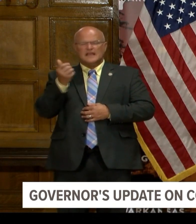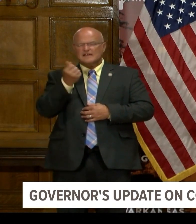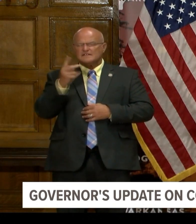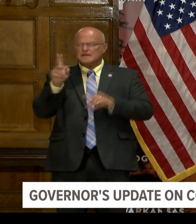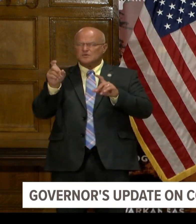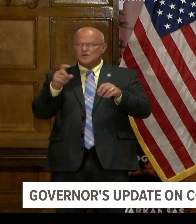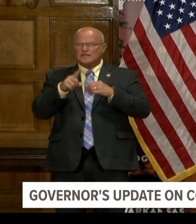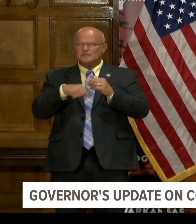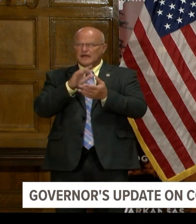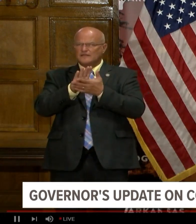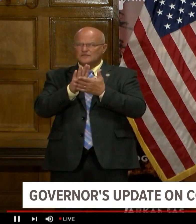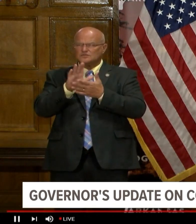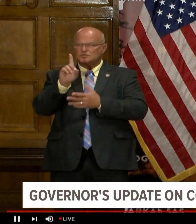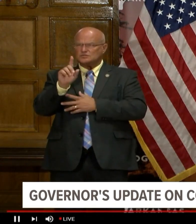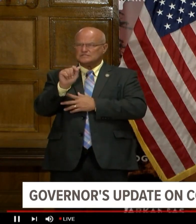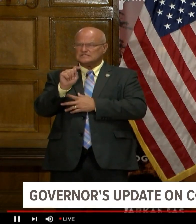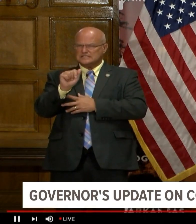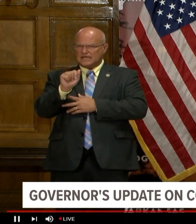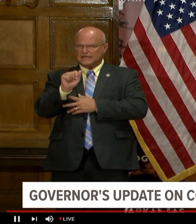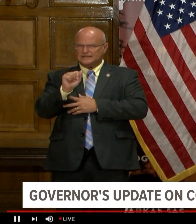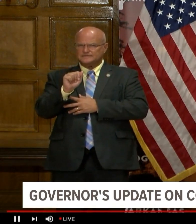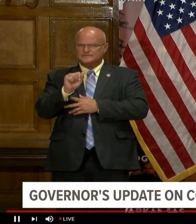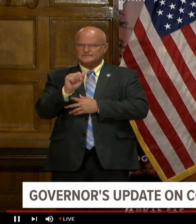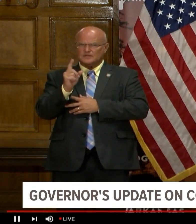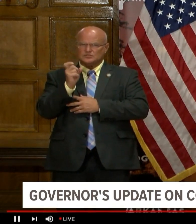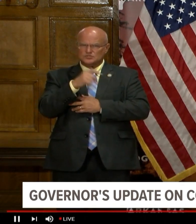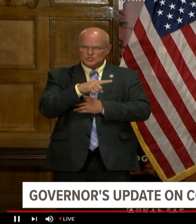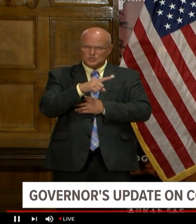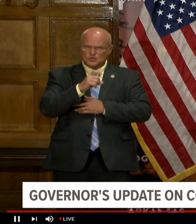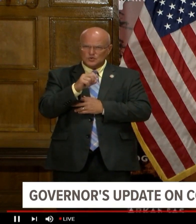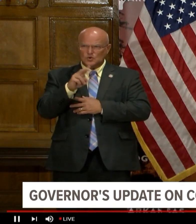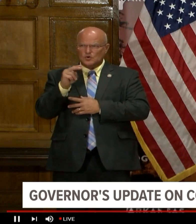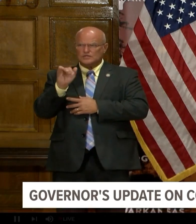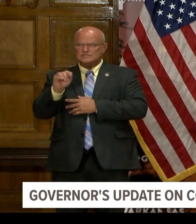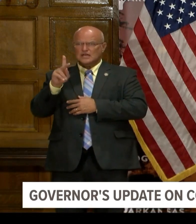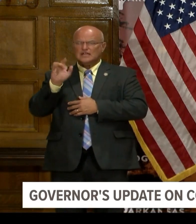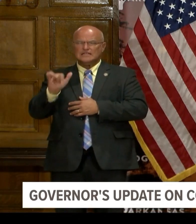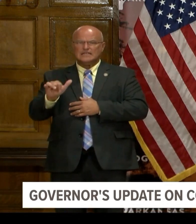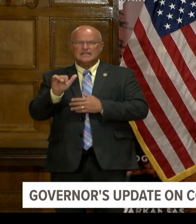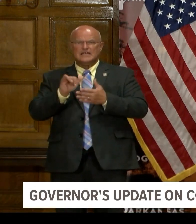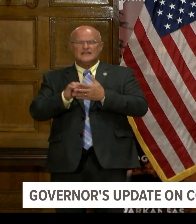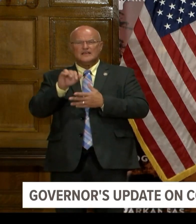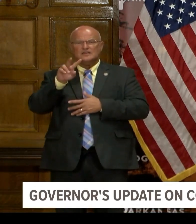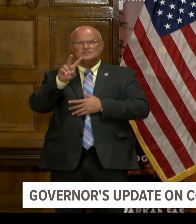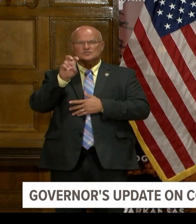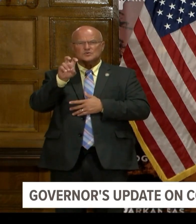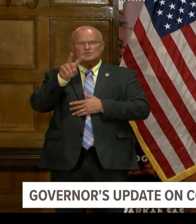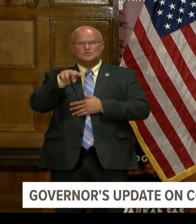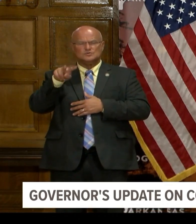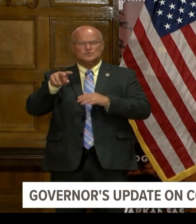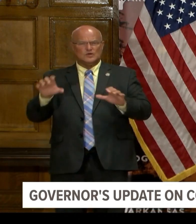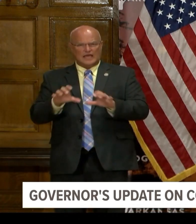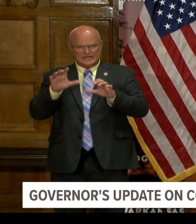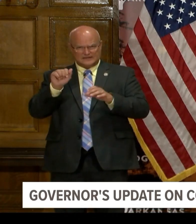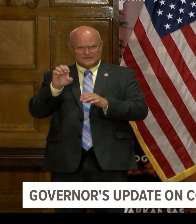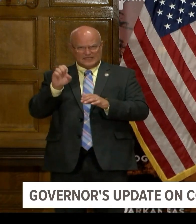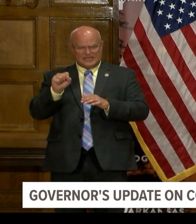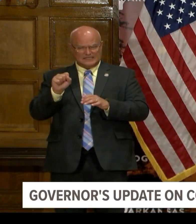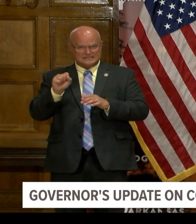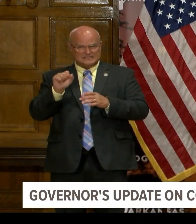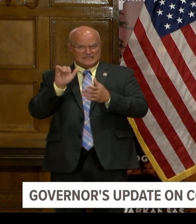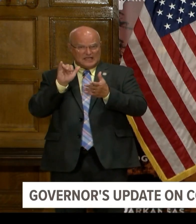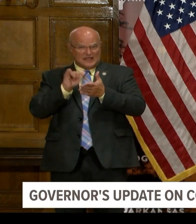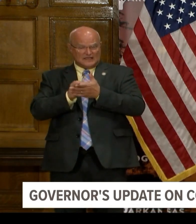on the school data. I wanted to ask you or Secretary Key, the 222 active cases, was that